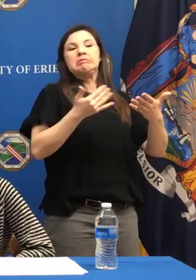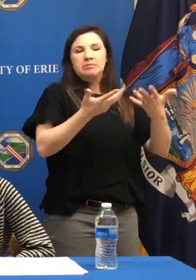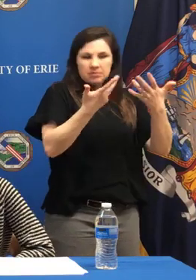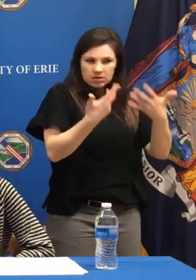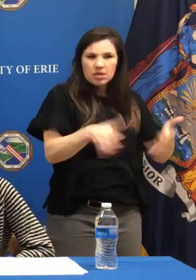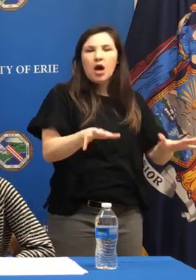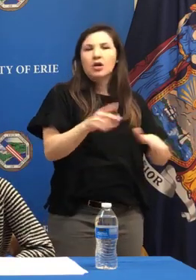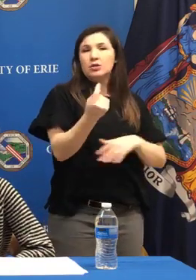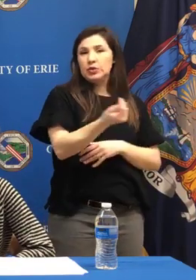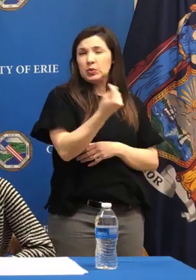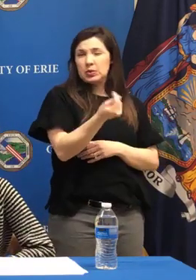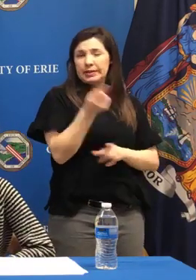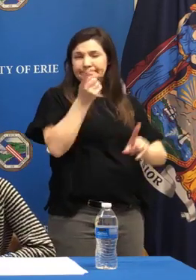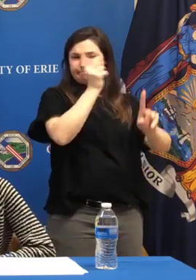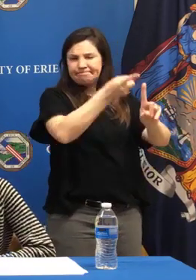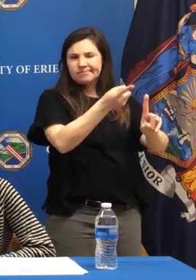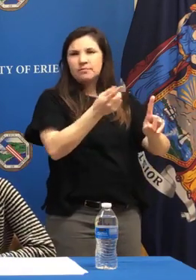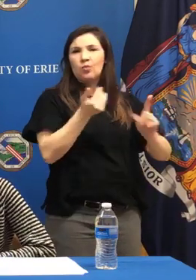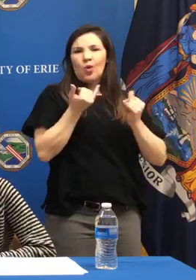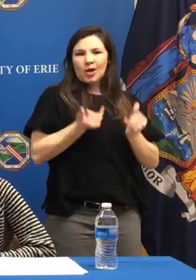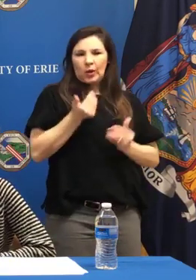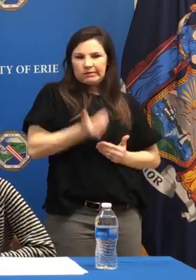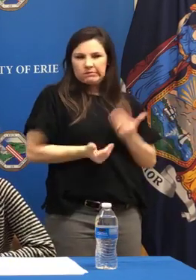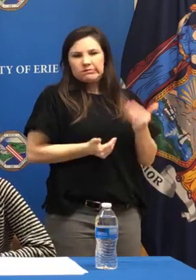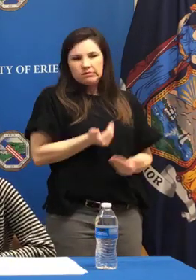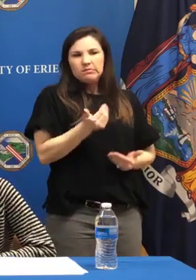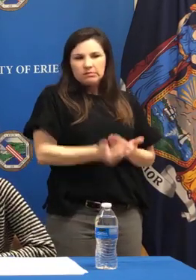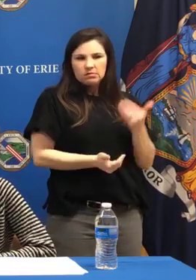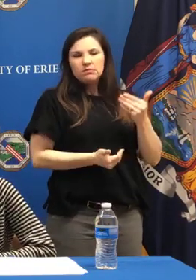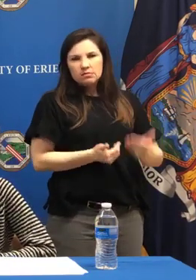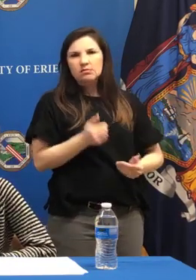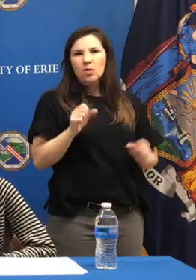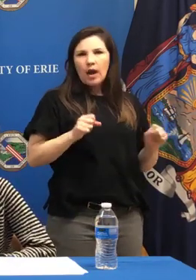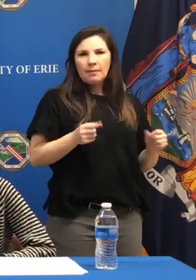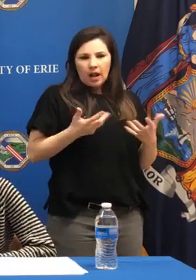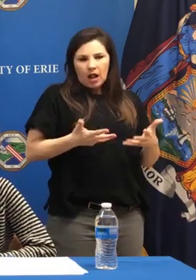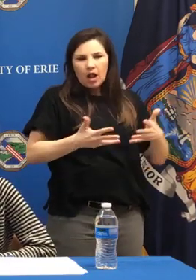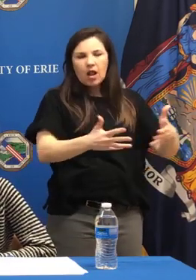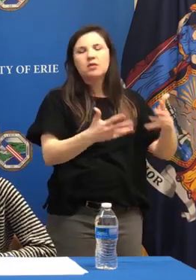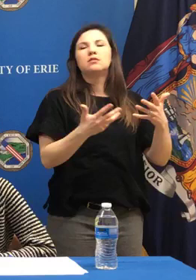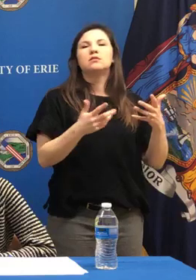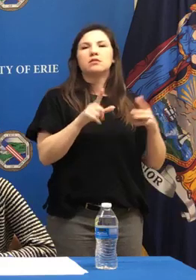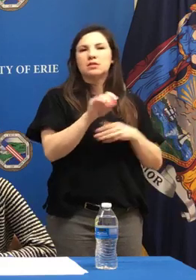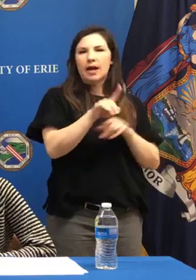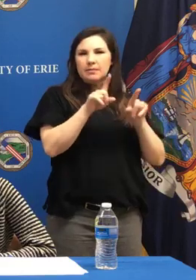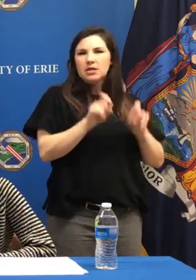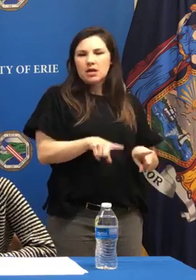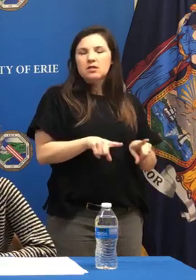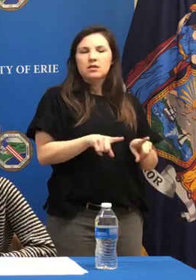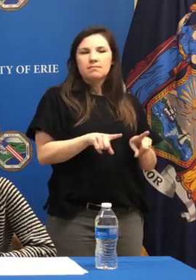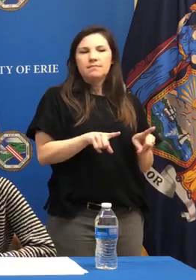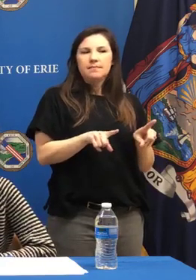mean, that's what we're aiming for. Is at the current pace of where we're able to complete these laboratory tests in the lab.